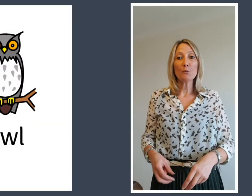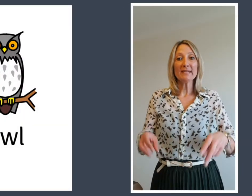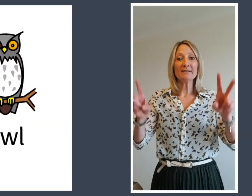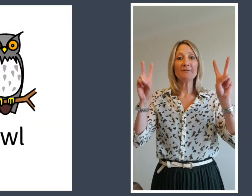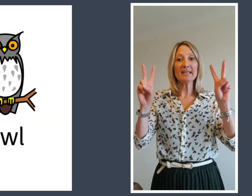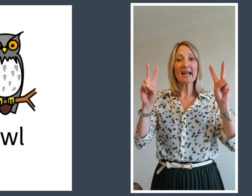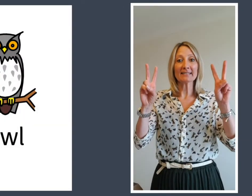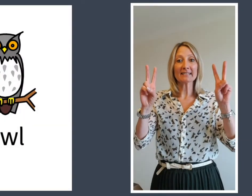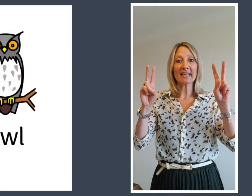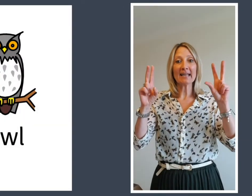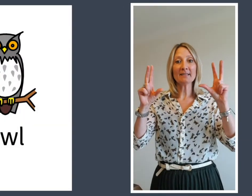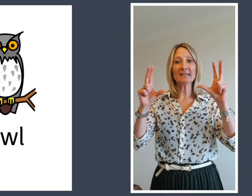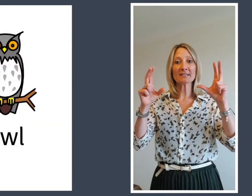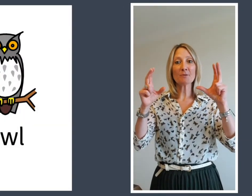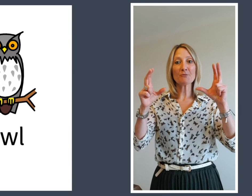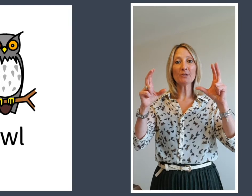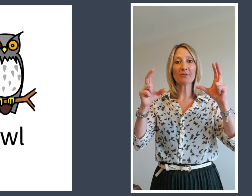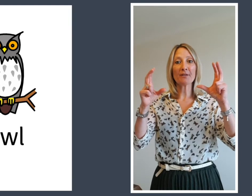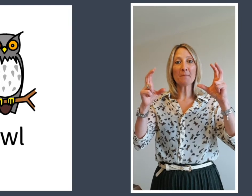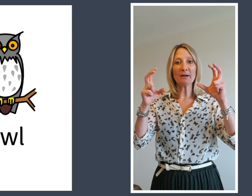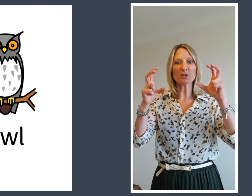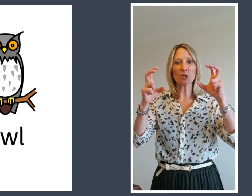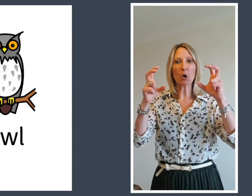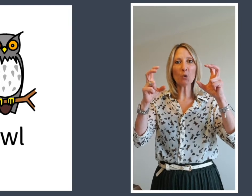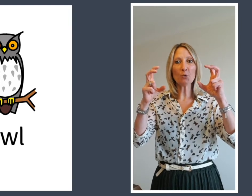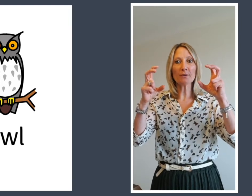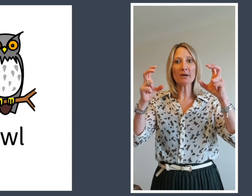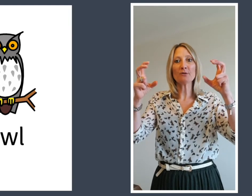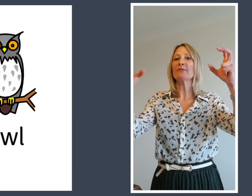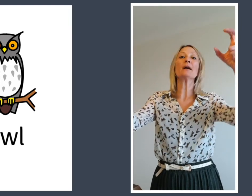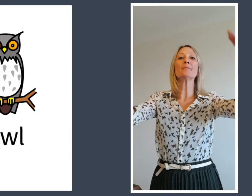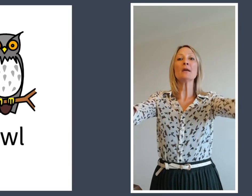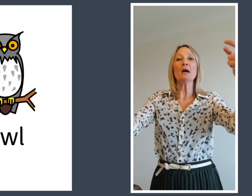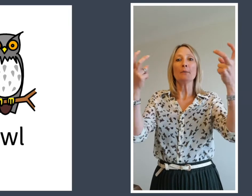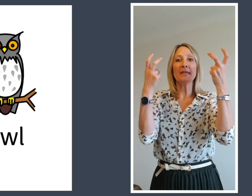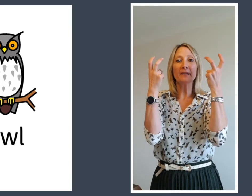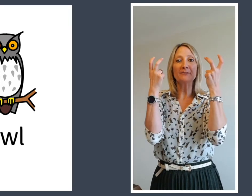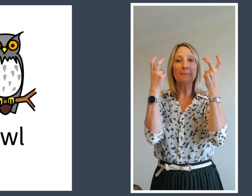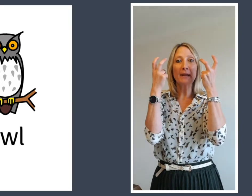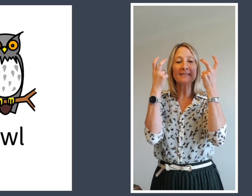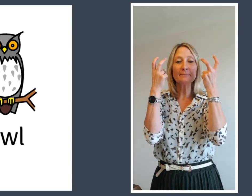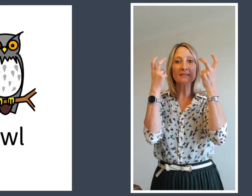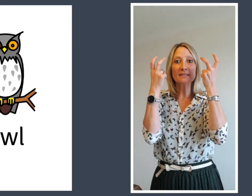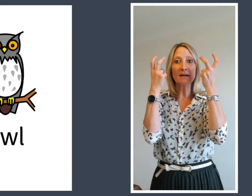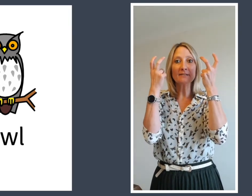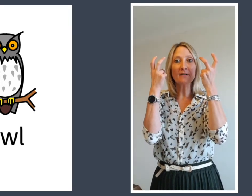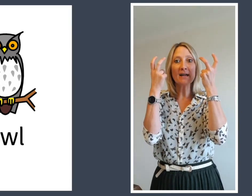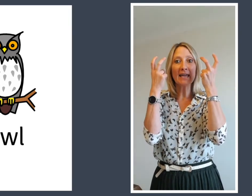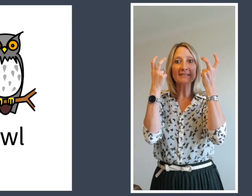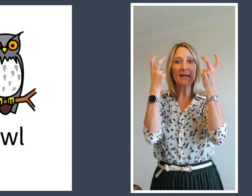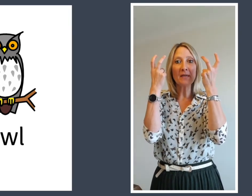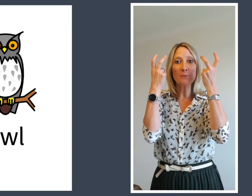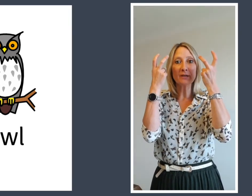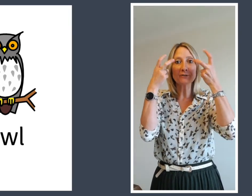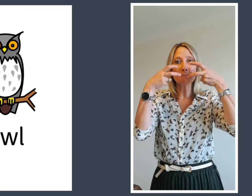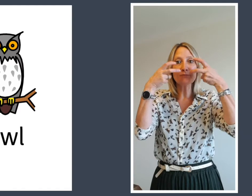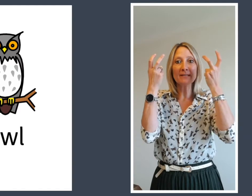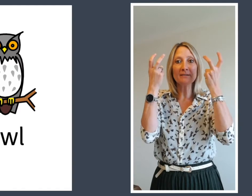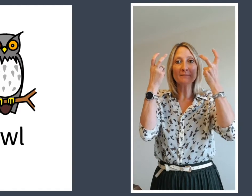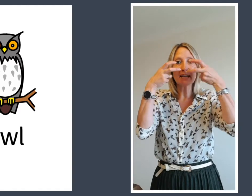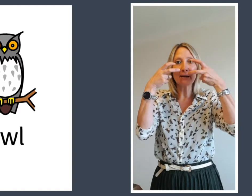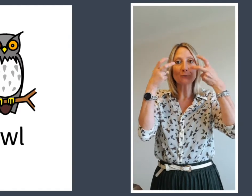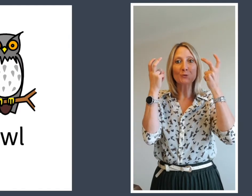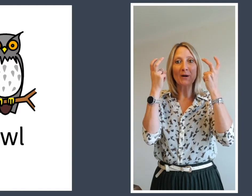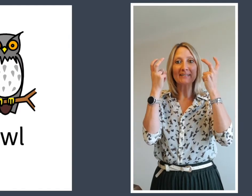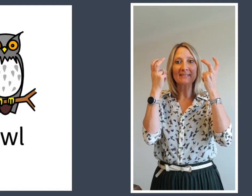owl, we need V hands again, and this time bring your thumb out and claw them over. We're then going to place them at the side of our head and then we're going to bring